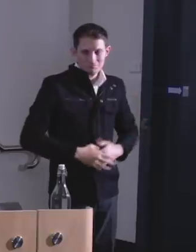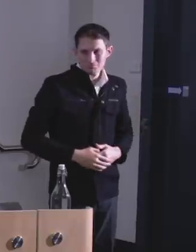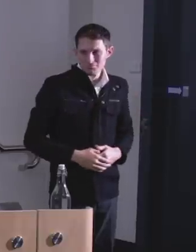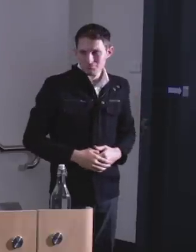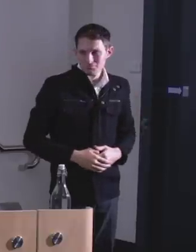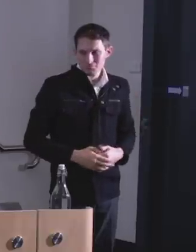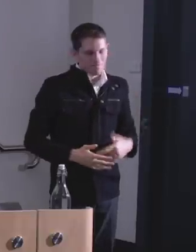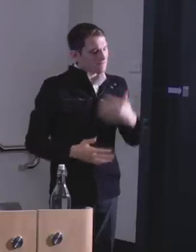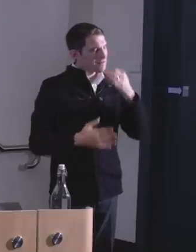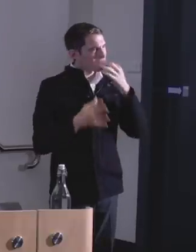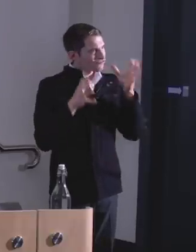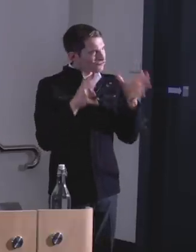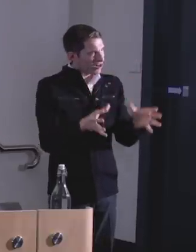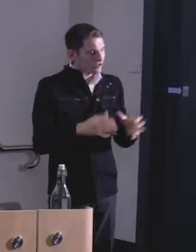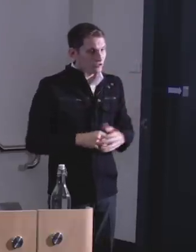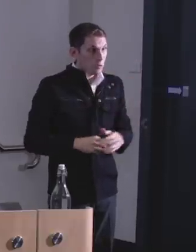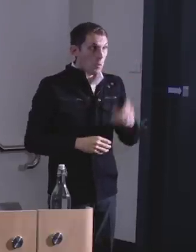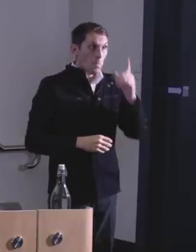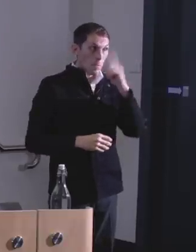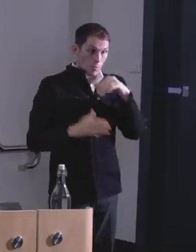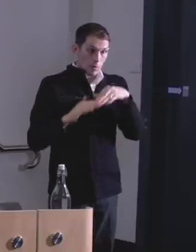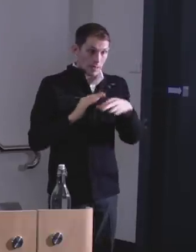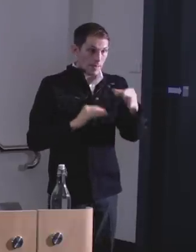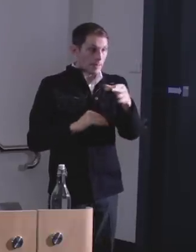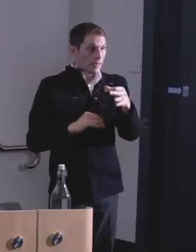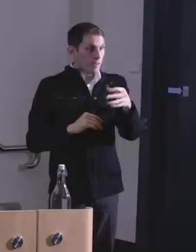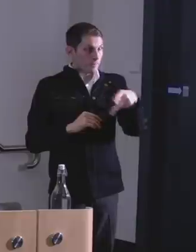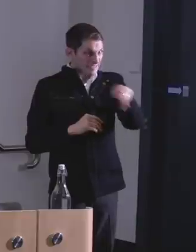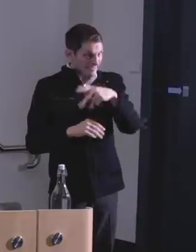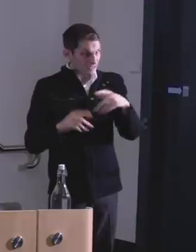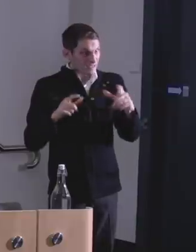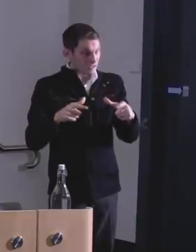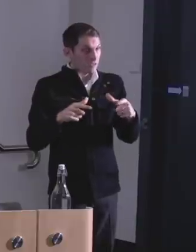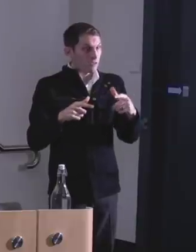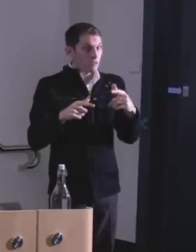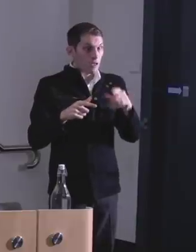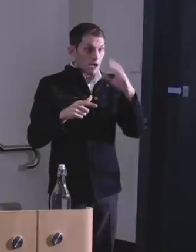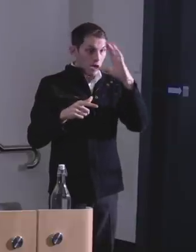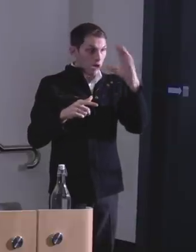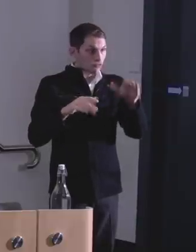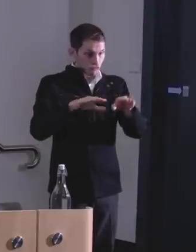It's strange. The people in the Pacific, especially low-lying atoll